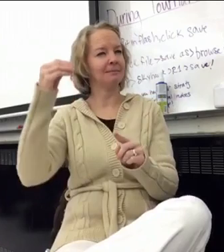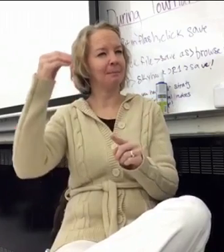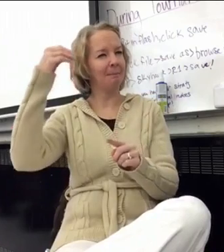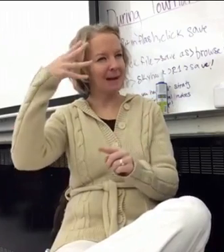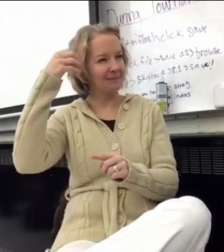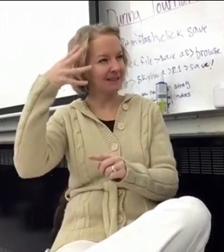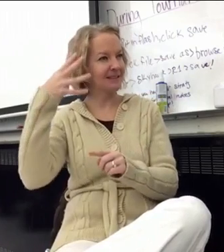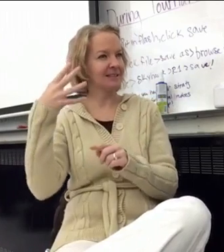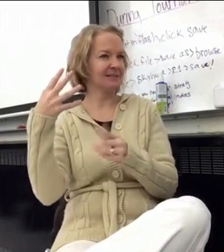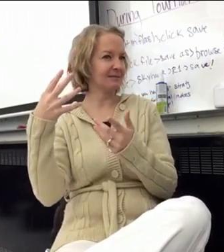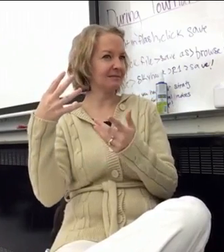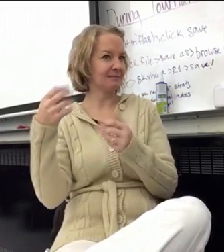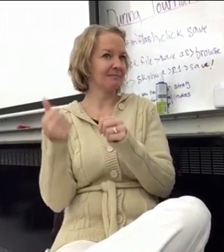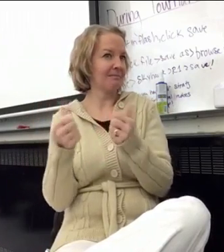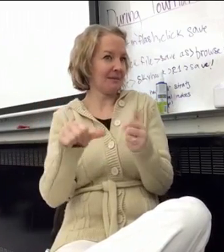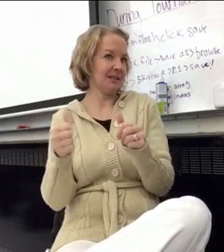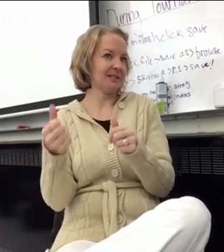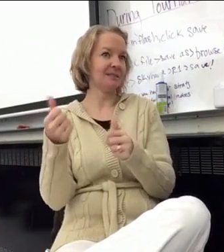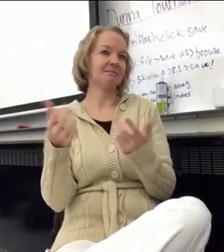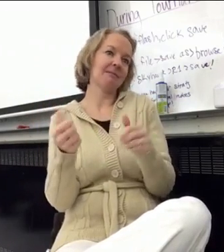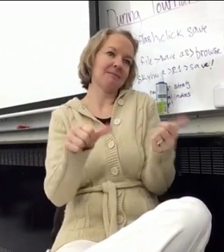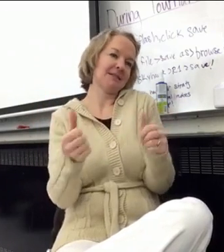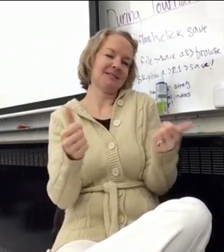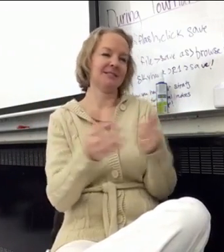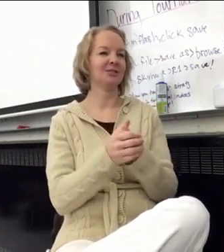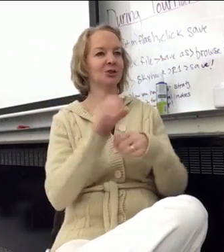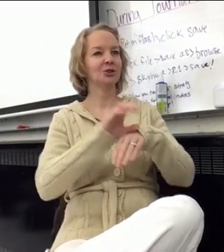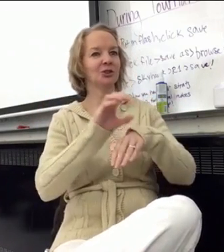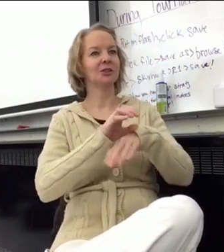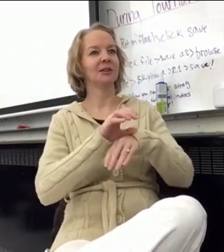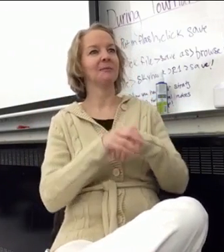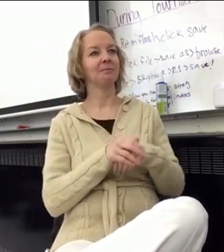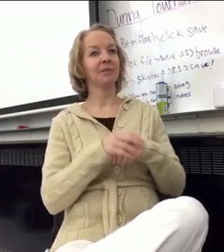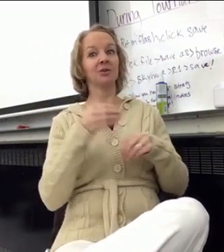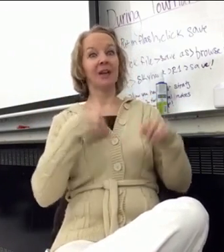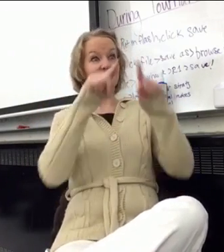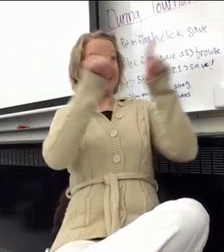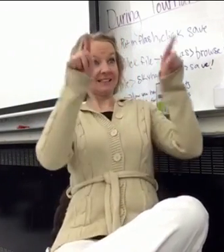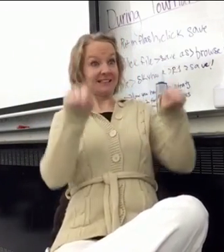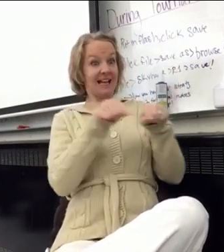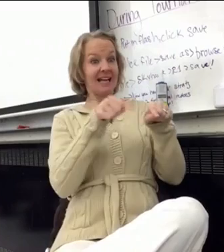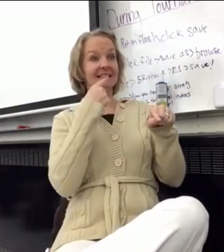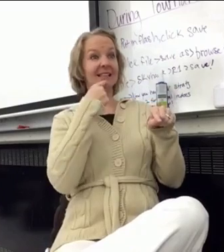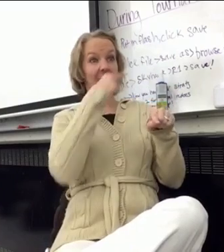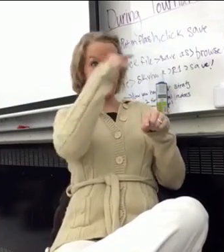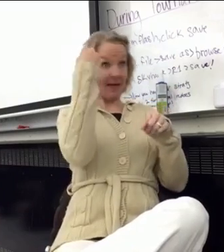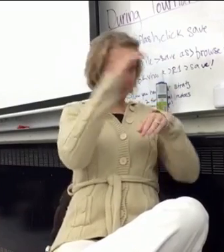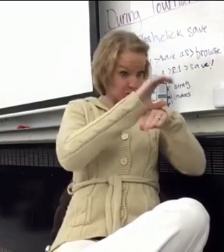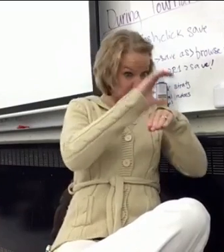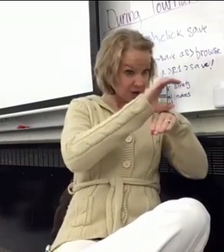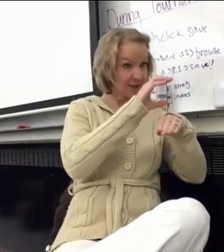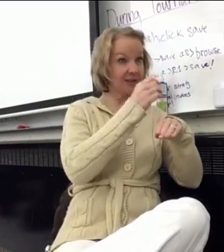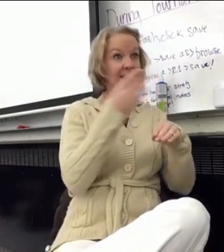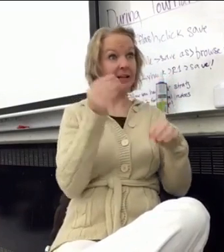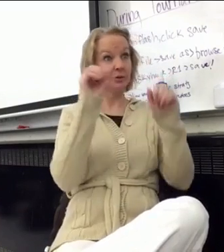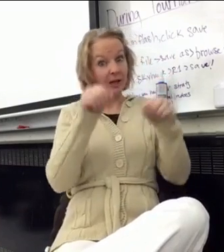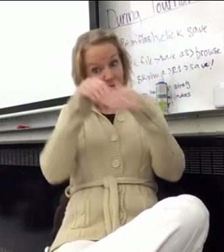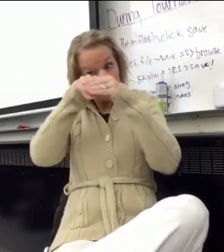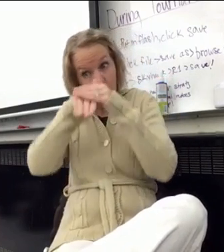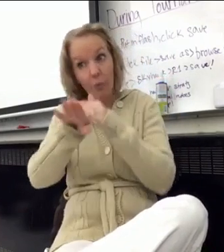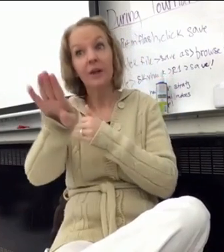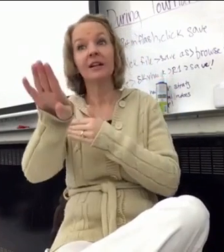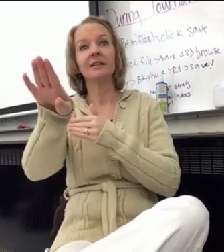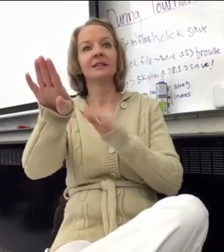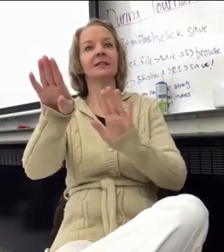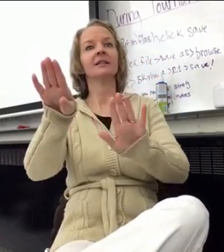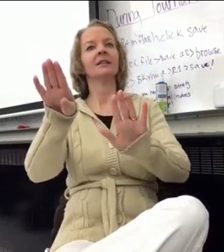in the South, you can go there today and they still have black churches. They say a sign on the outside that says black churches, and you can be able to go in.